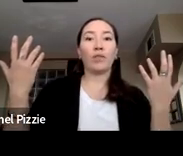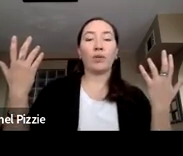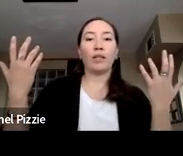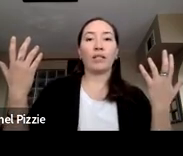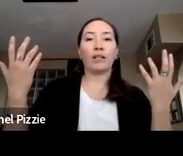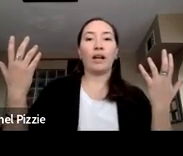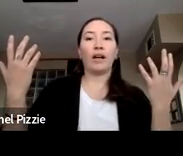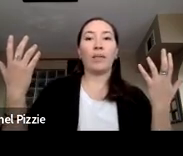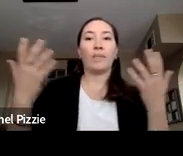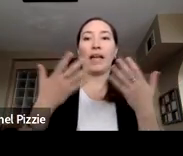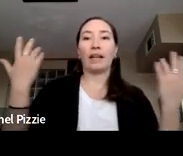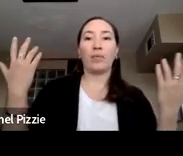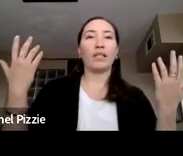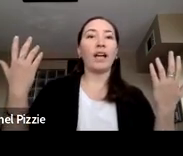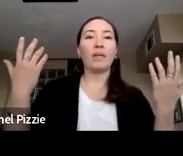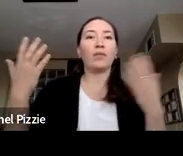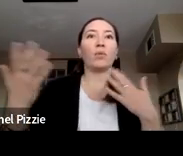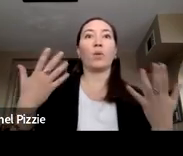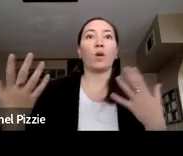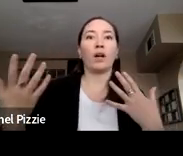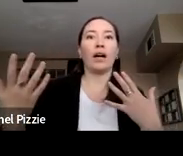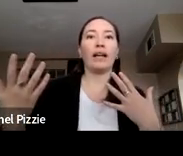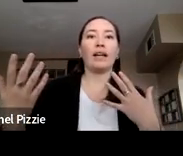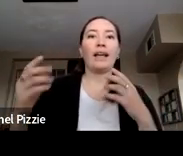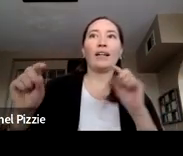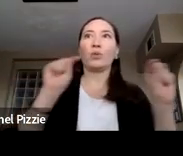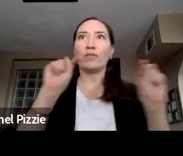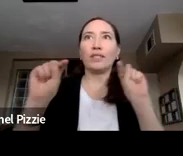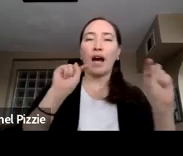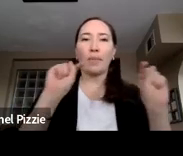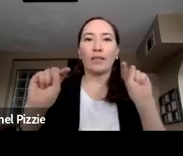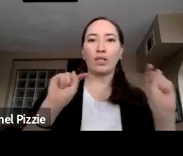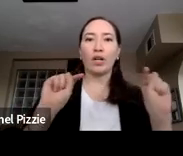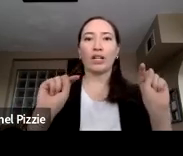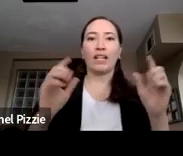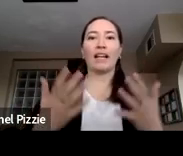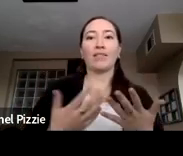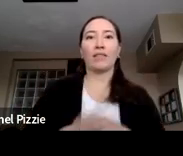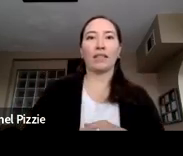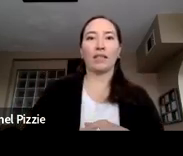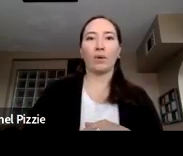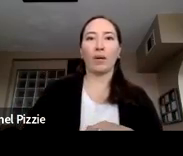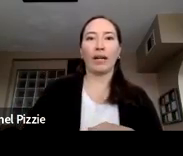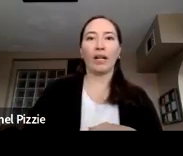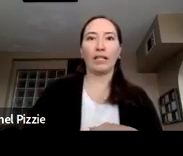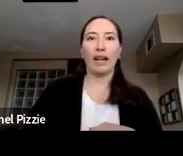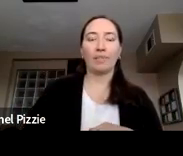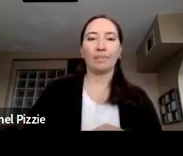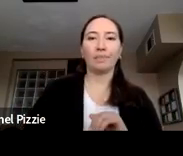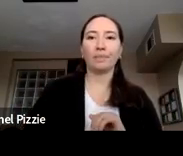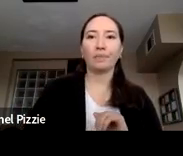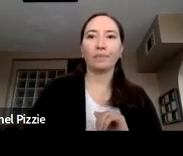able to view it at any point in time if you want to work on and sort of stop and start any of the things that we're working on